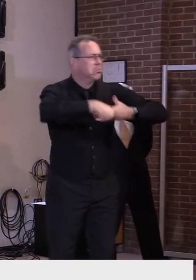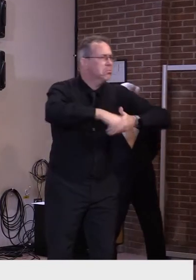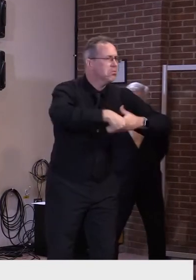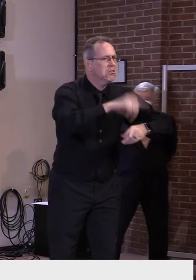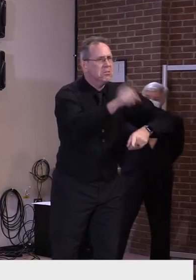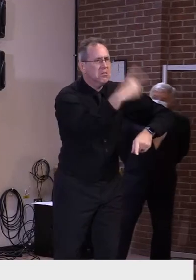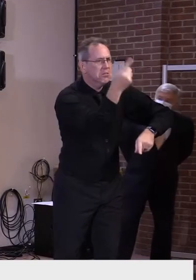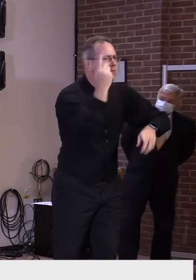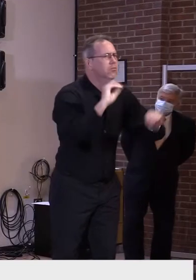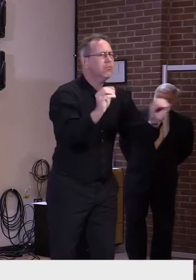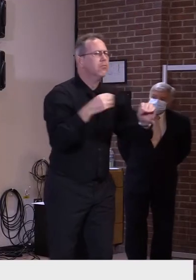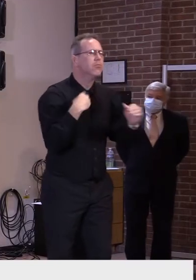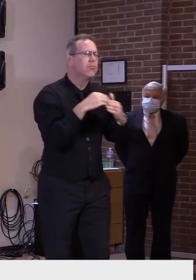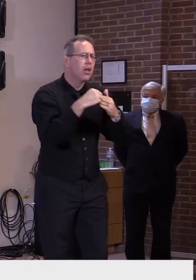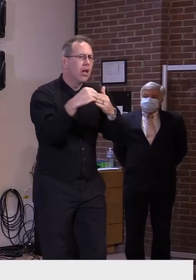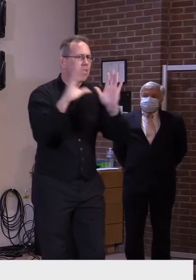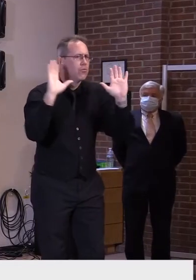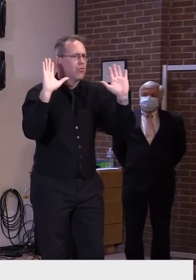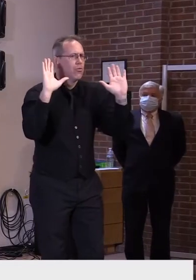I'm doing.